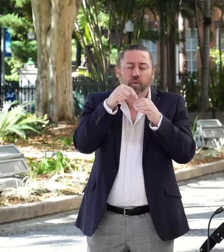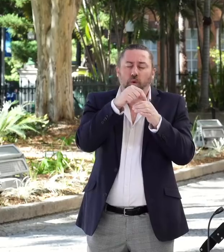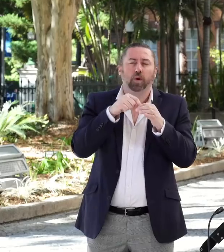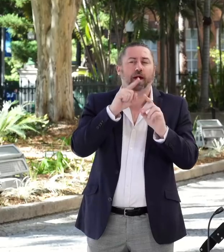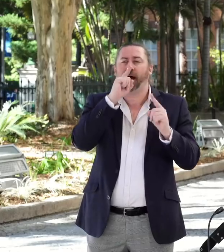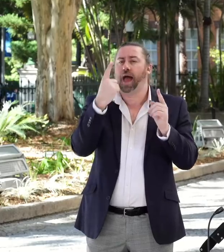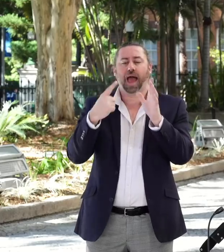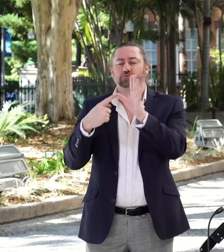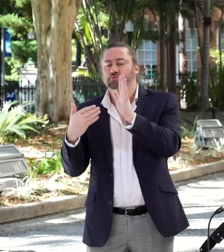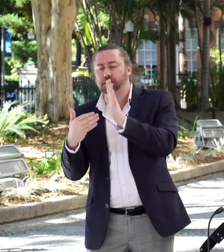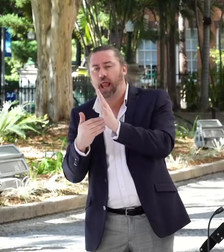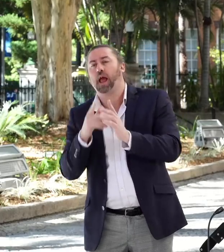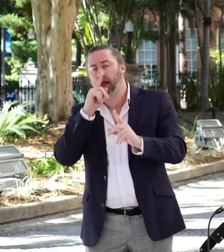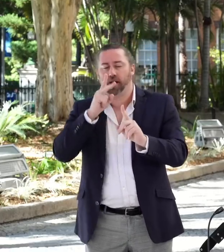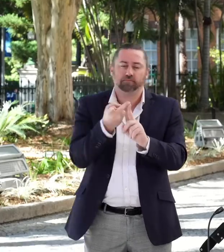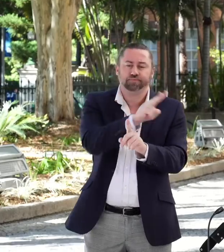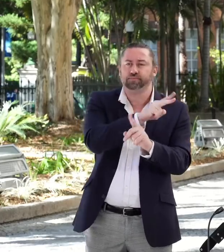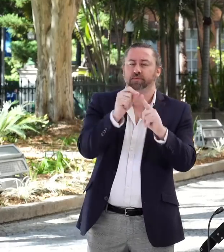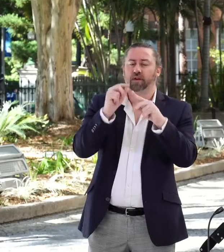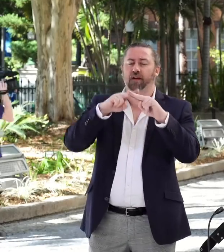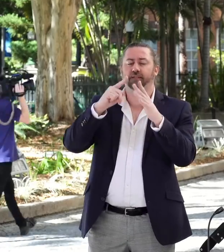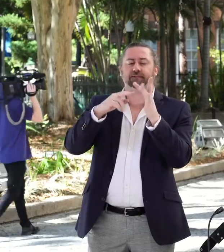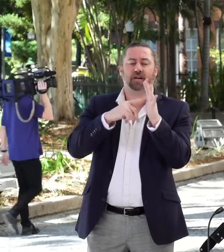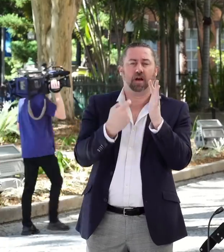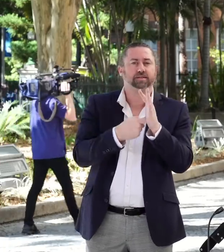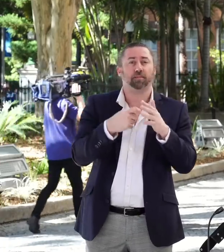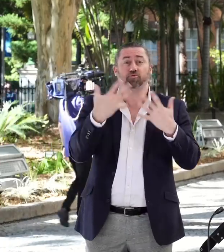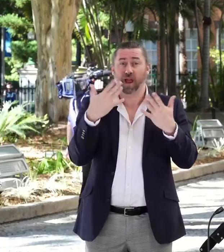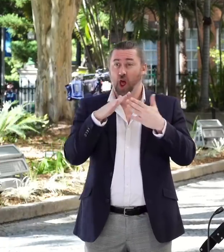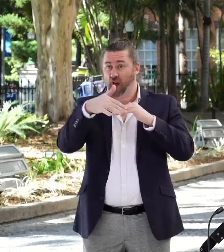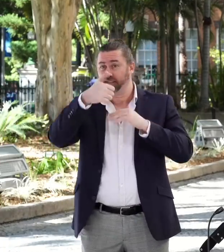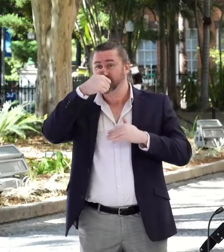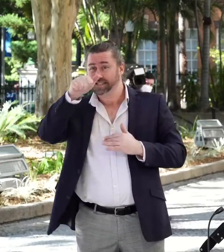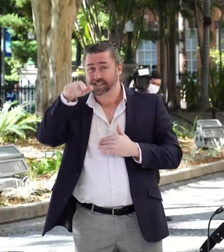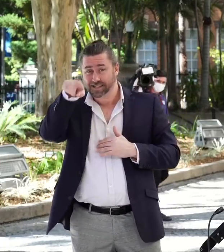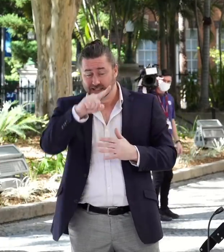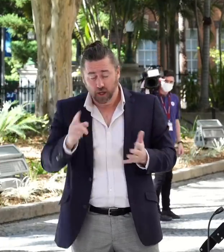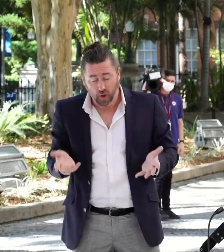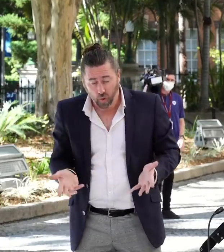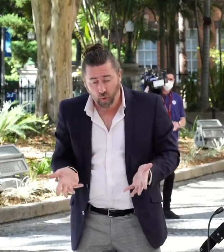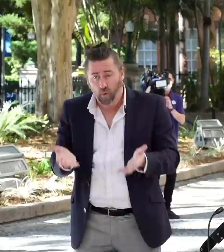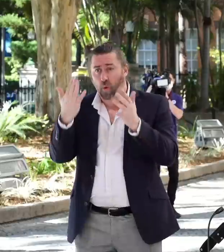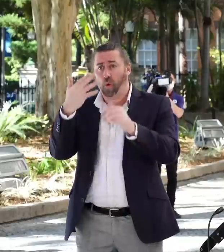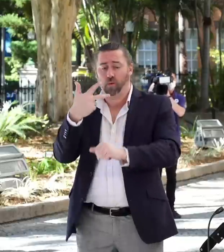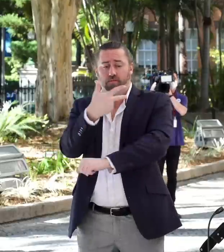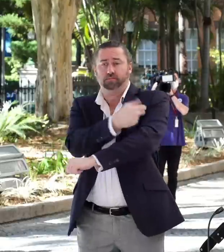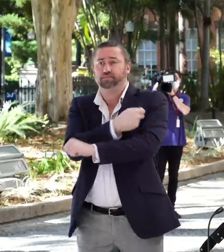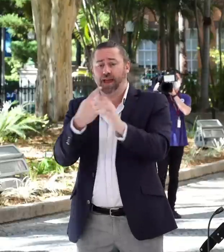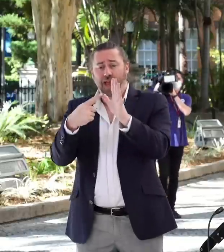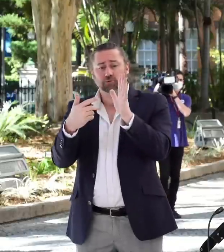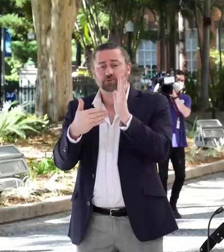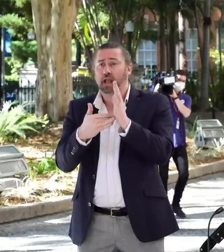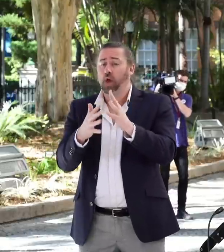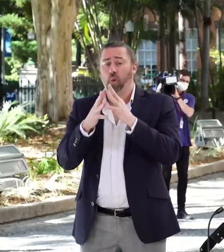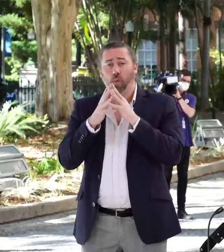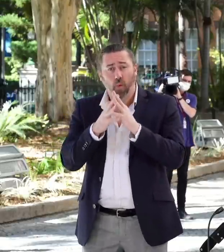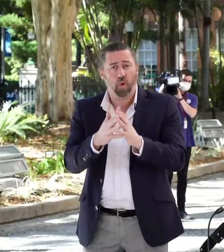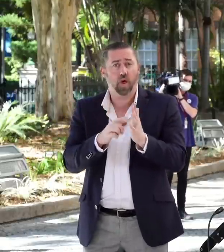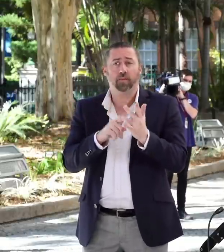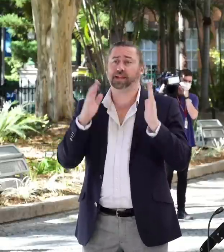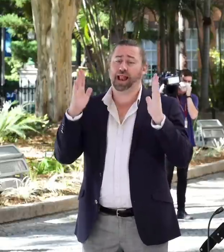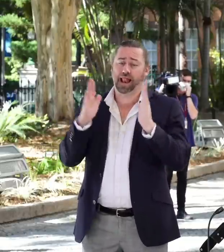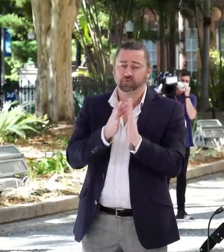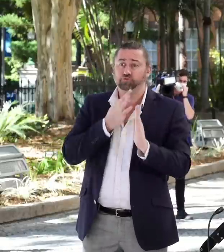who can't have AstraZeneca. So anyone 60 years of over age or over, please go and get your first dose of